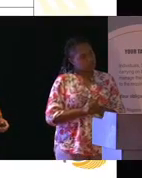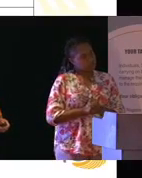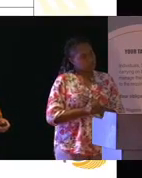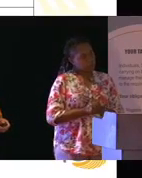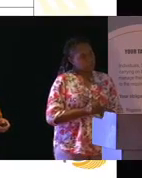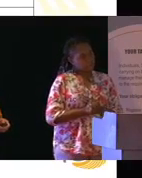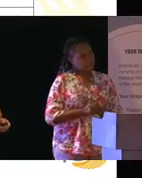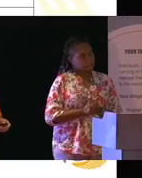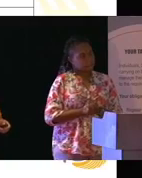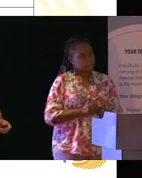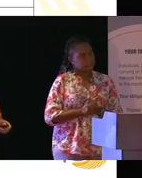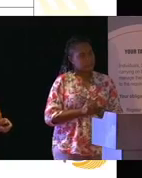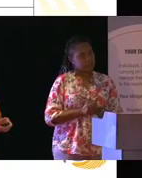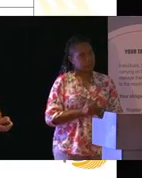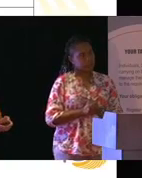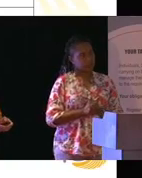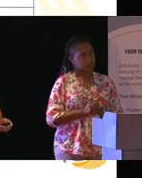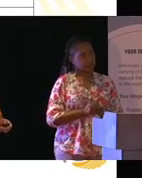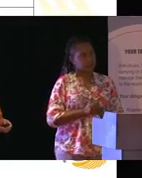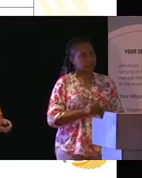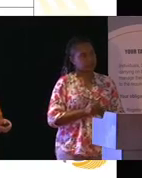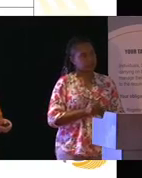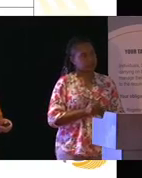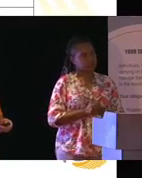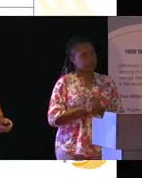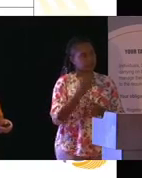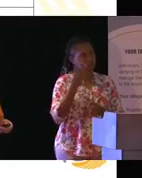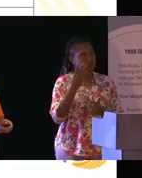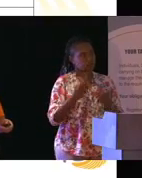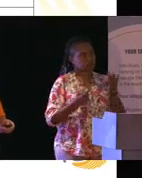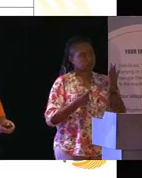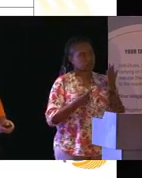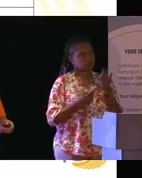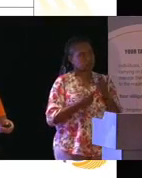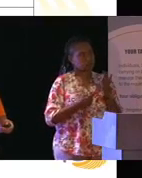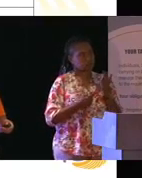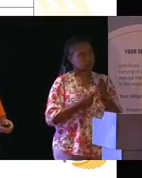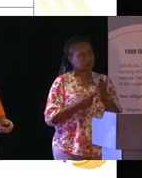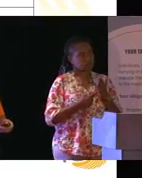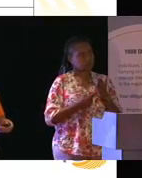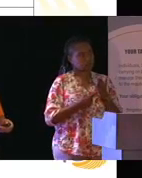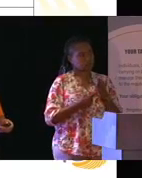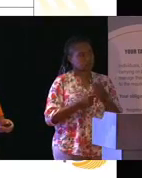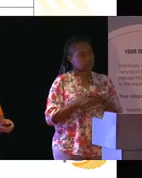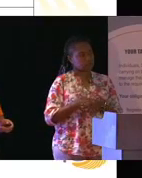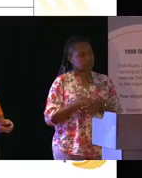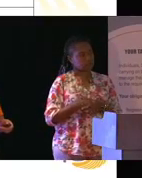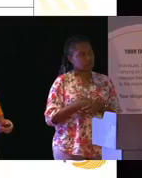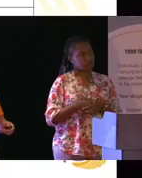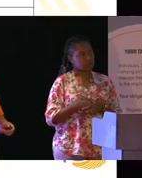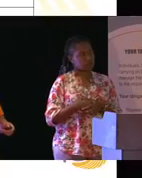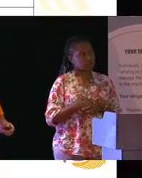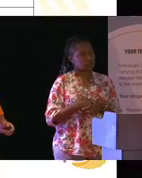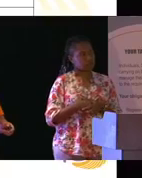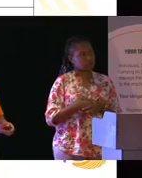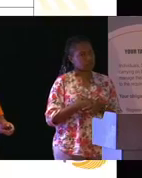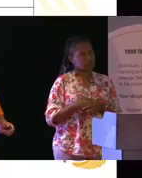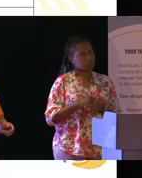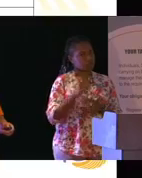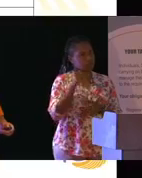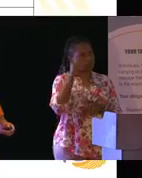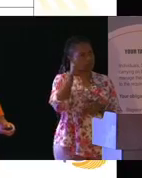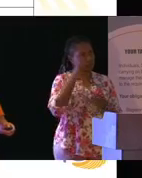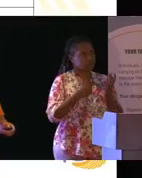would be the triple T, which is TIN, tax type, tax